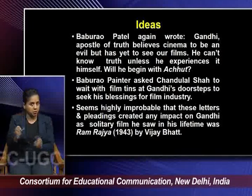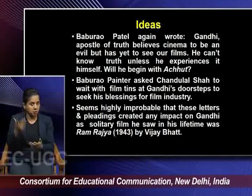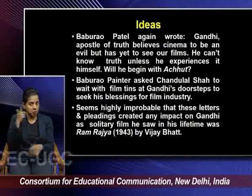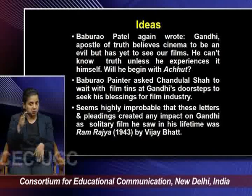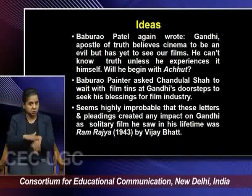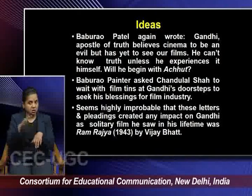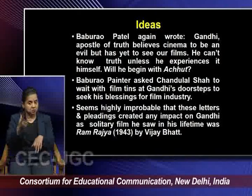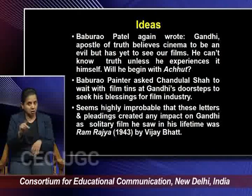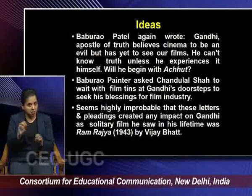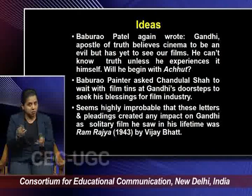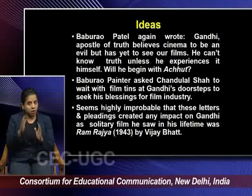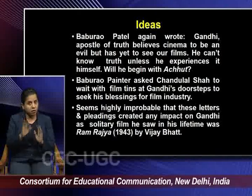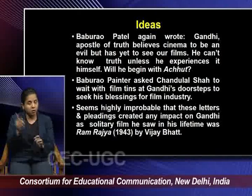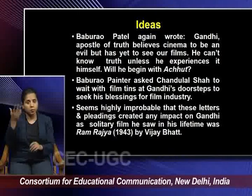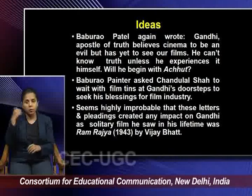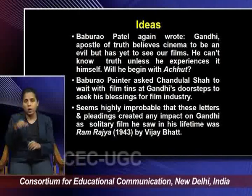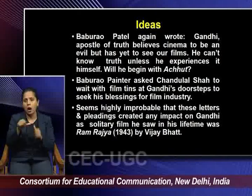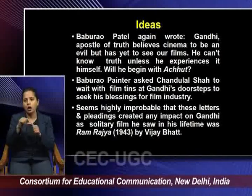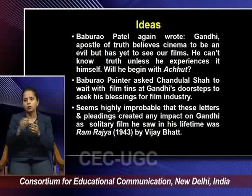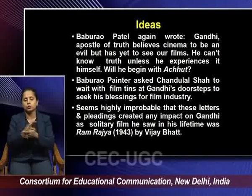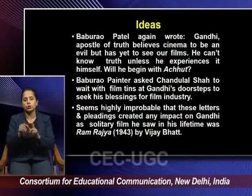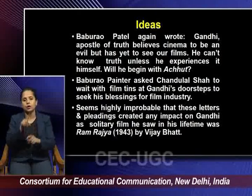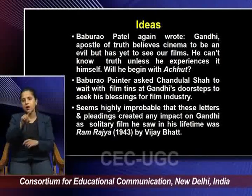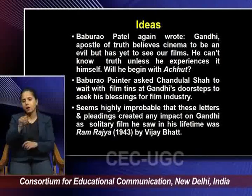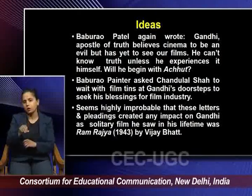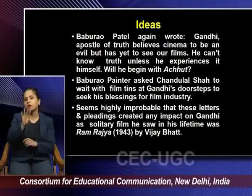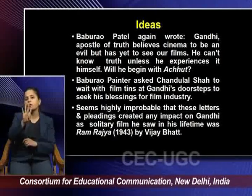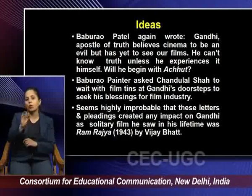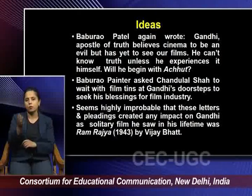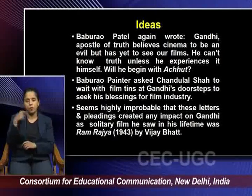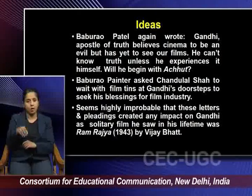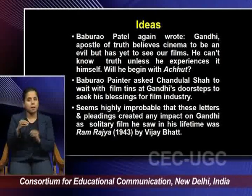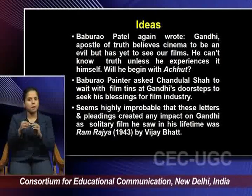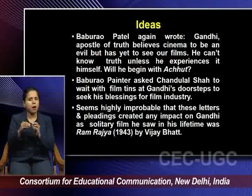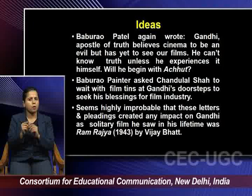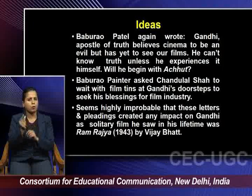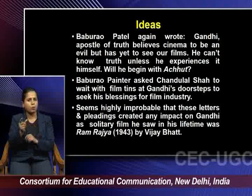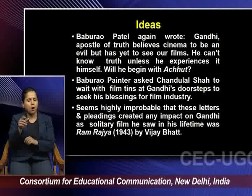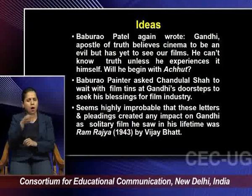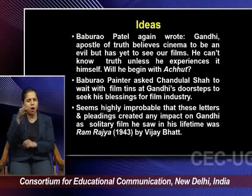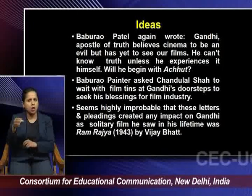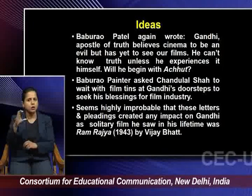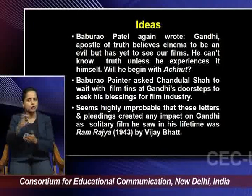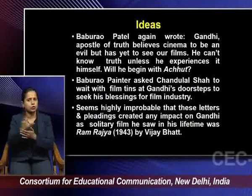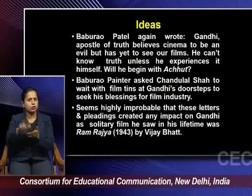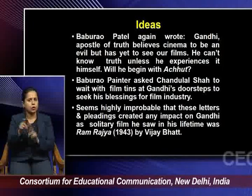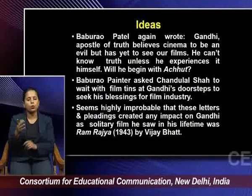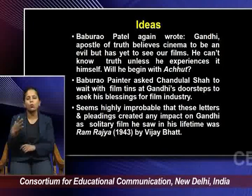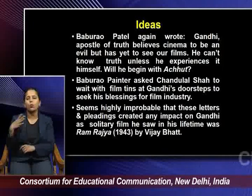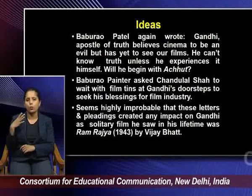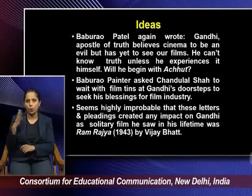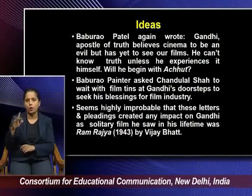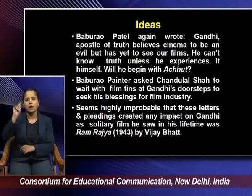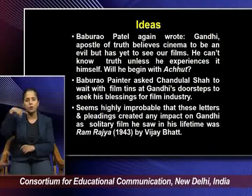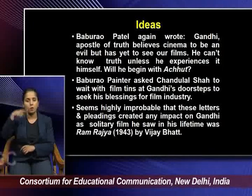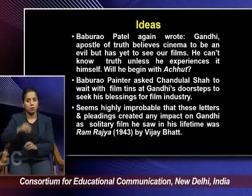a film which was made in 1939-40, and Baburao Patel asked Chandulal Shah to wait with the film